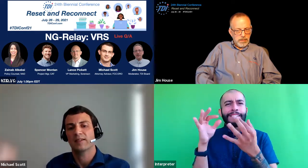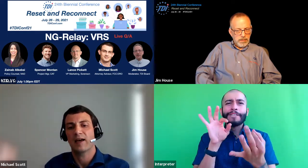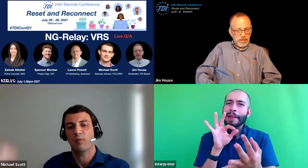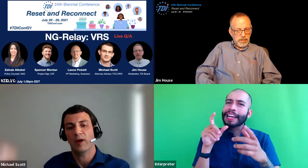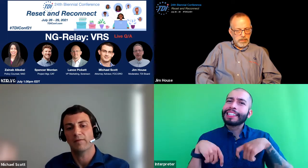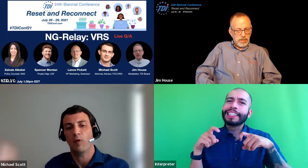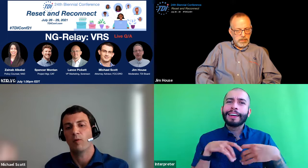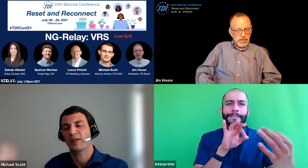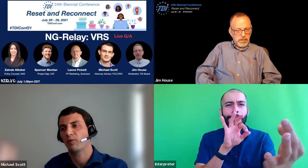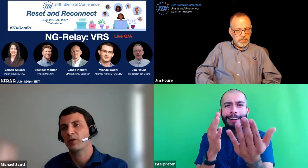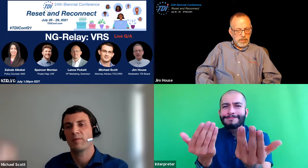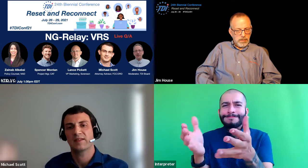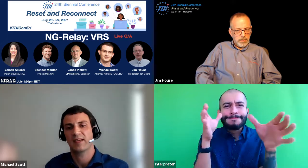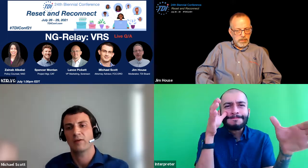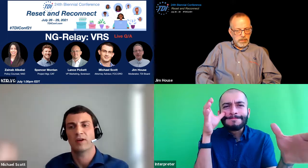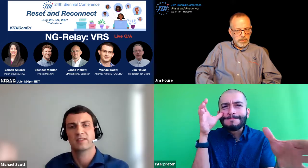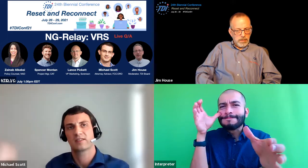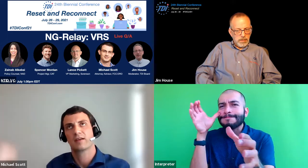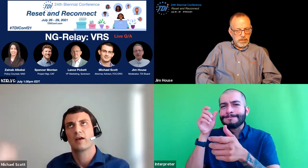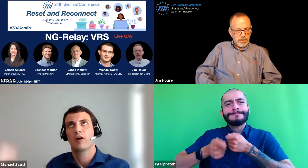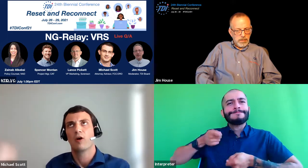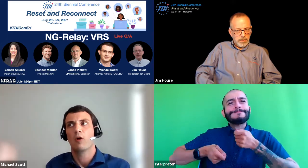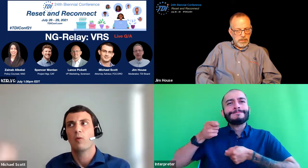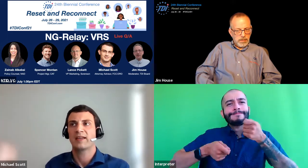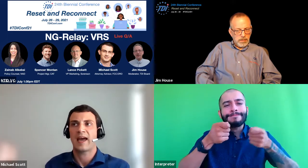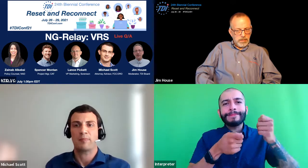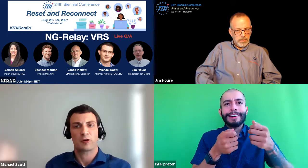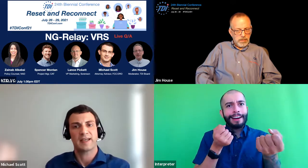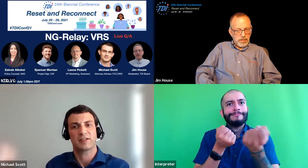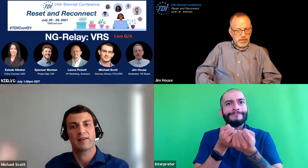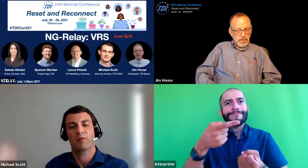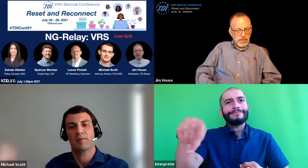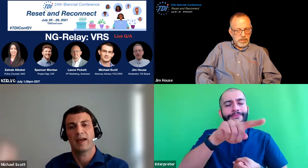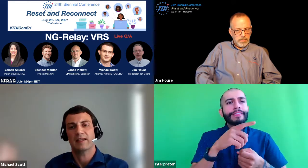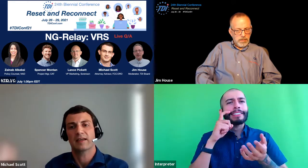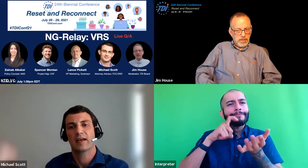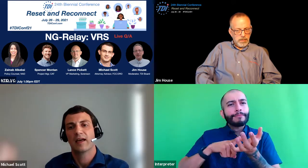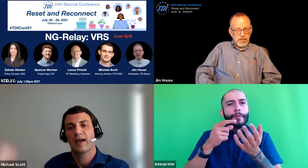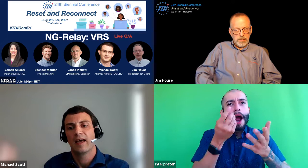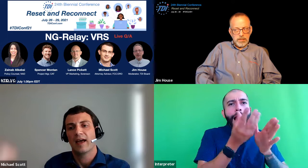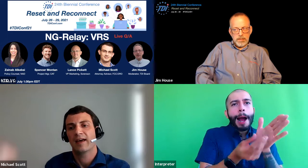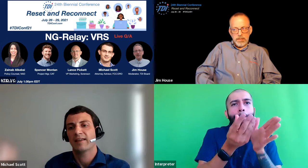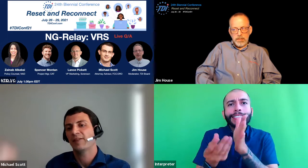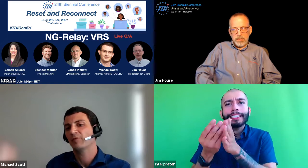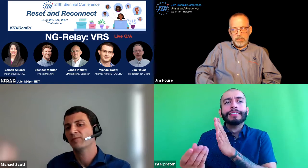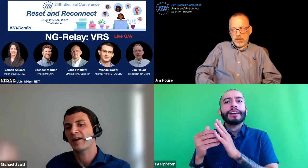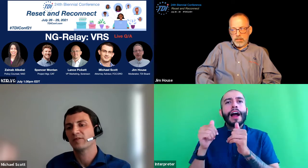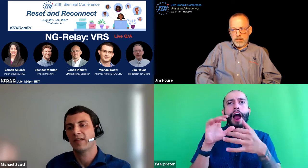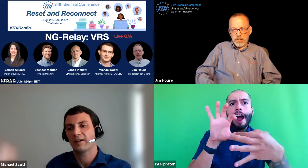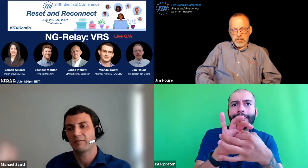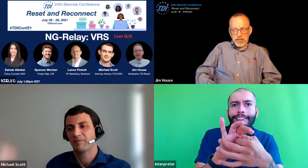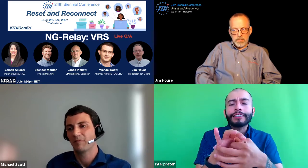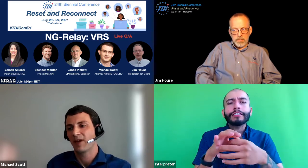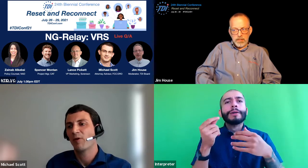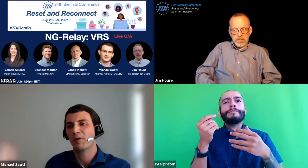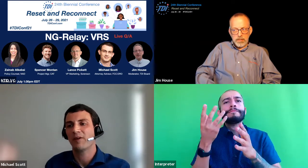step in and help with, or what are we missing? What gap or connection haven't we made? And I know sometimes